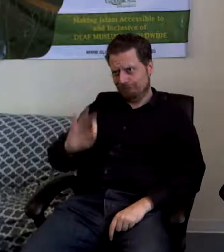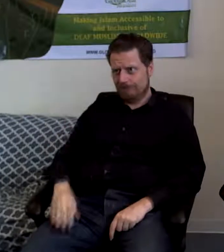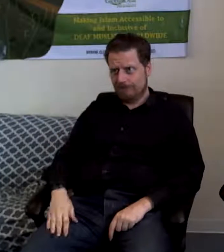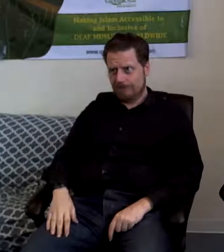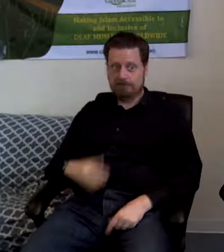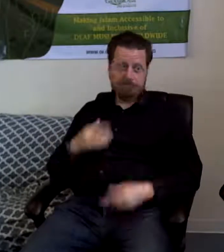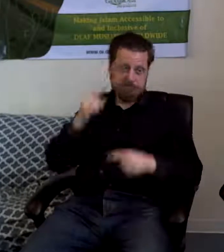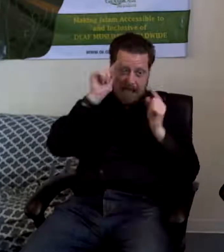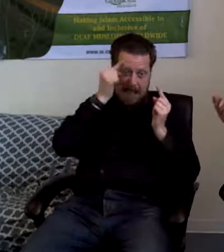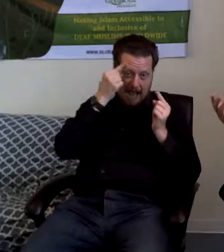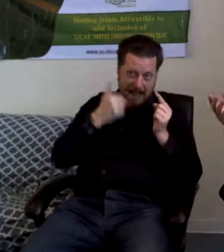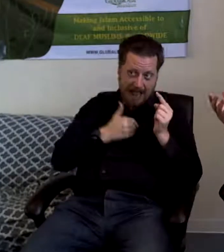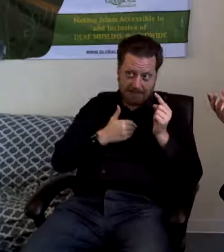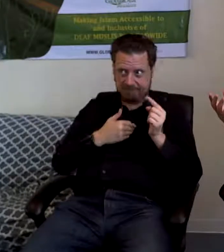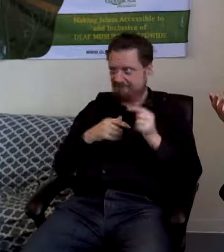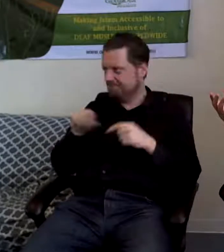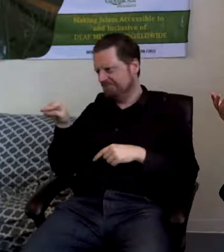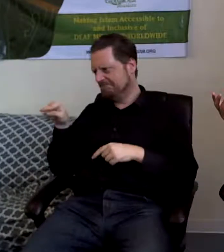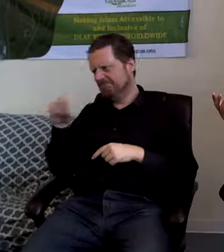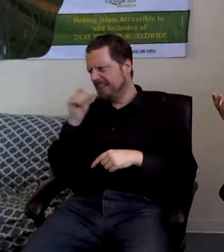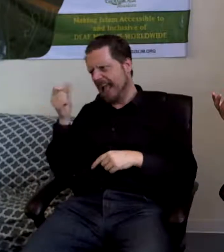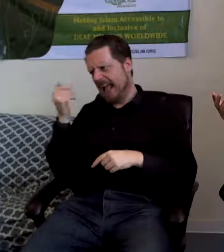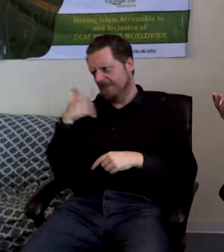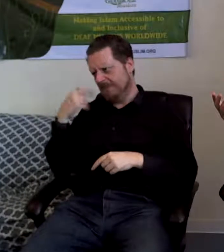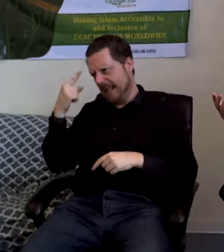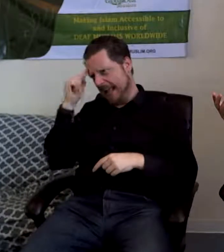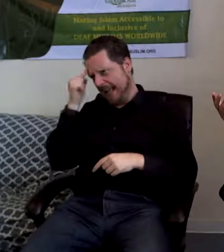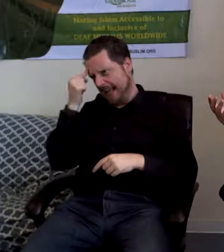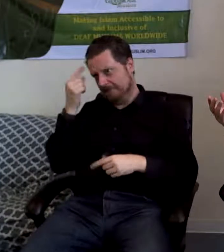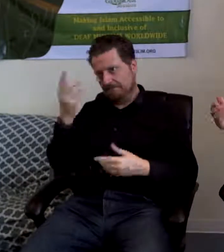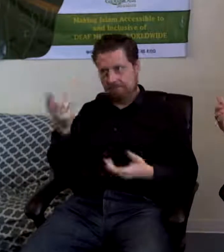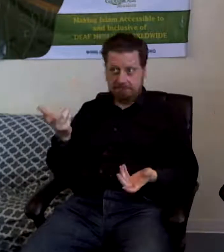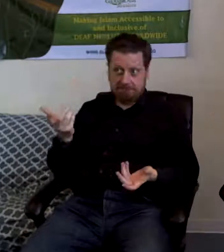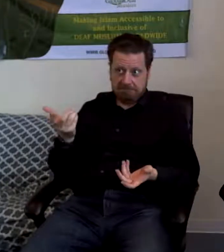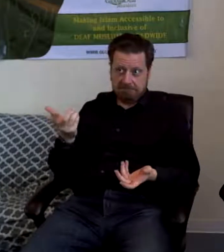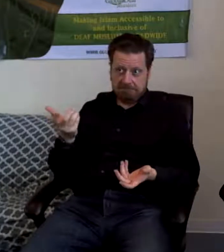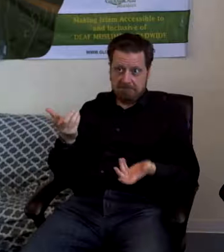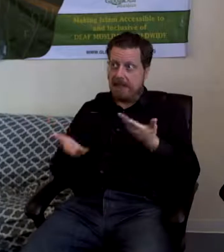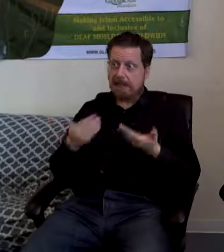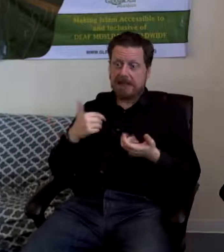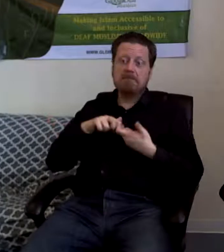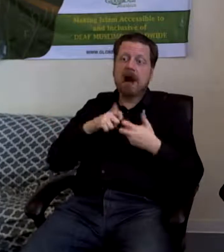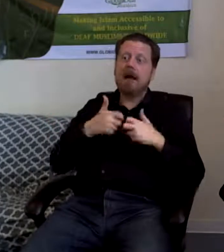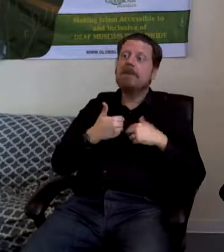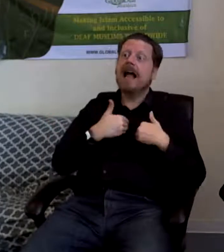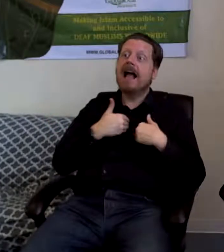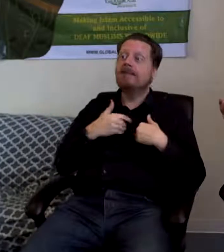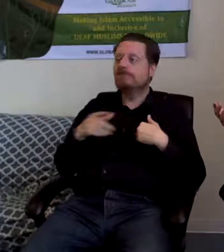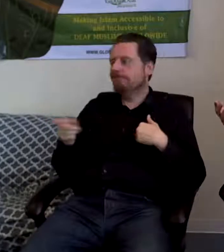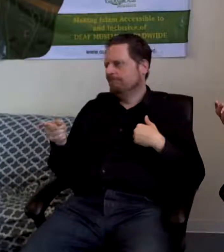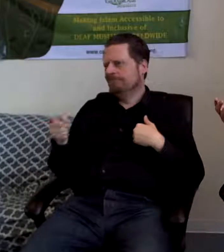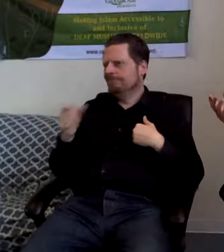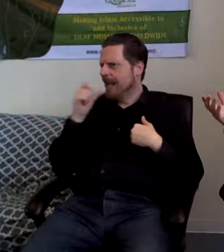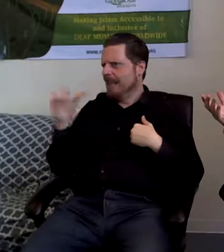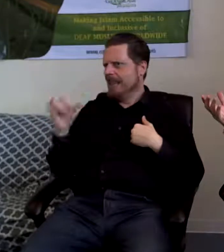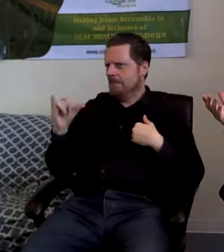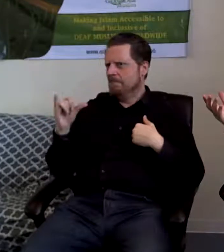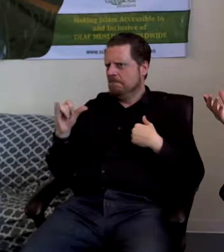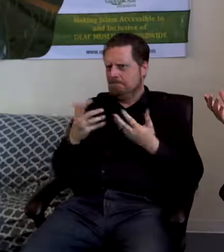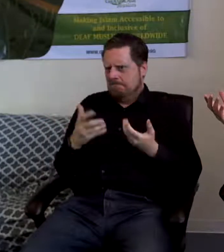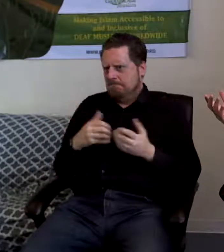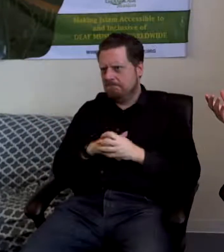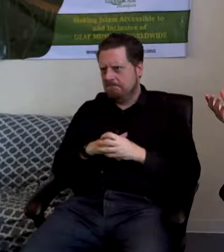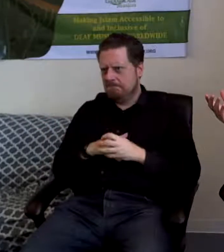have headache, but your neighbor doesn't have headache. Maybe you have a problem. Your neighbor or your brother doesn't have a